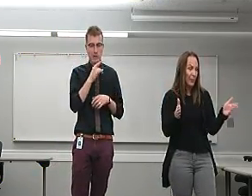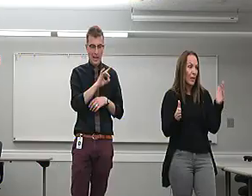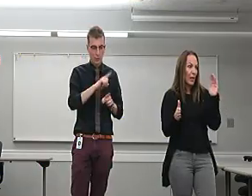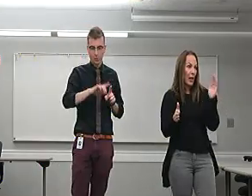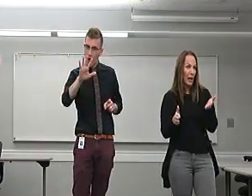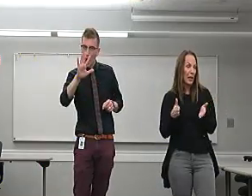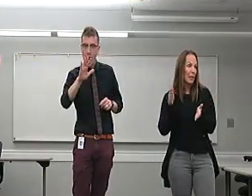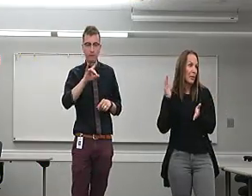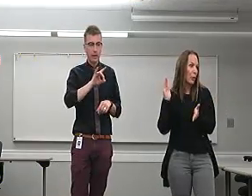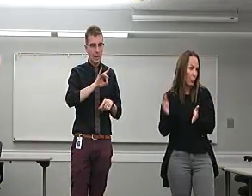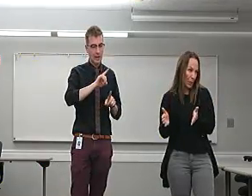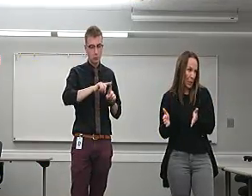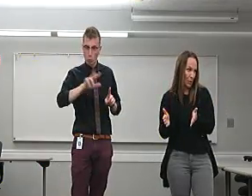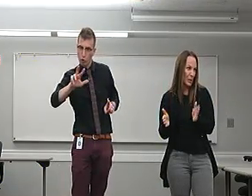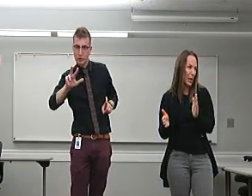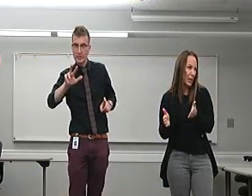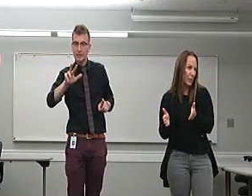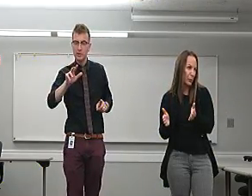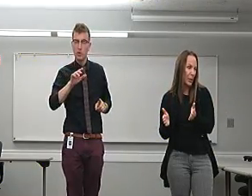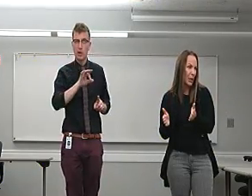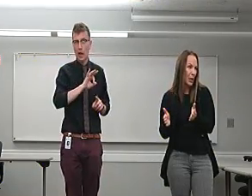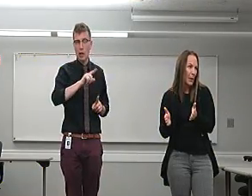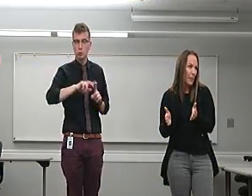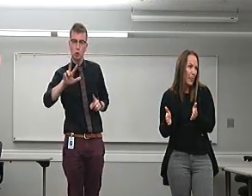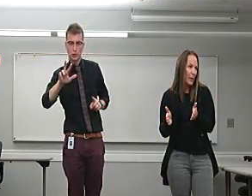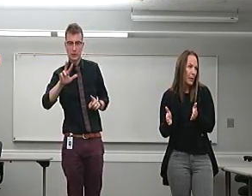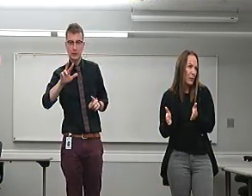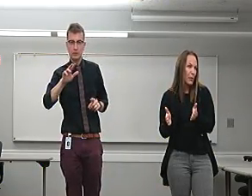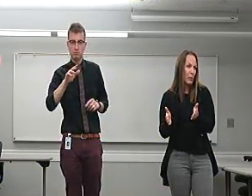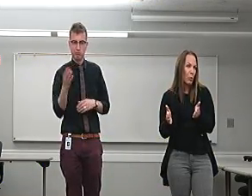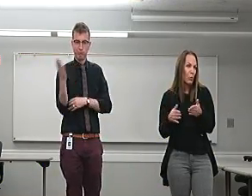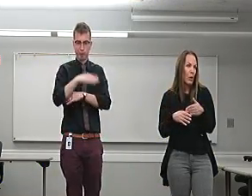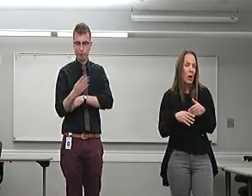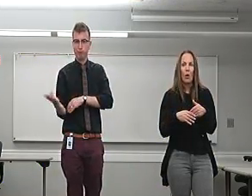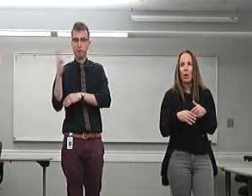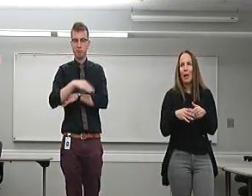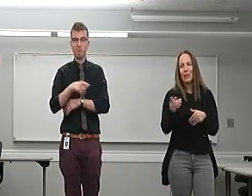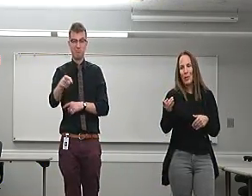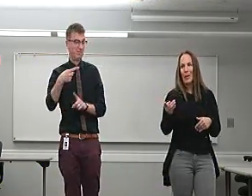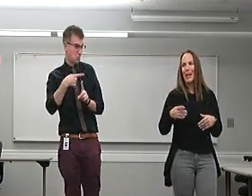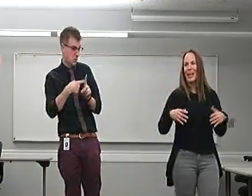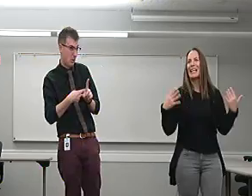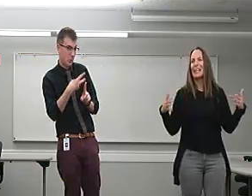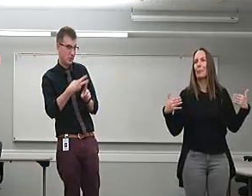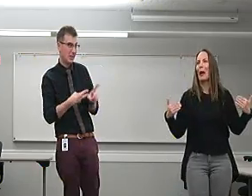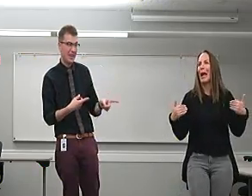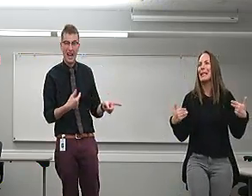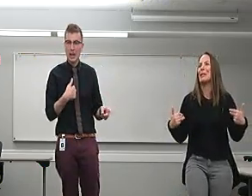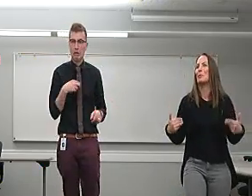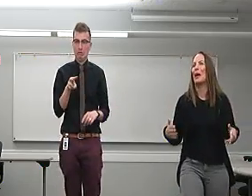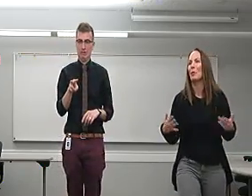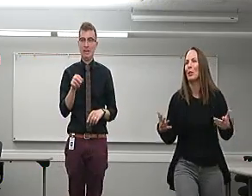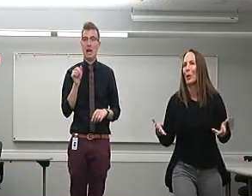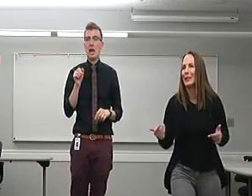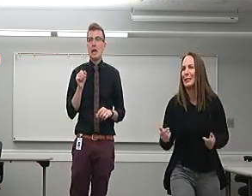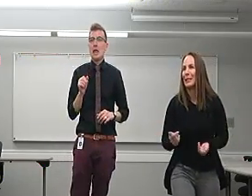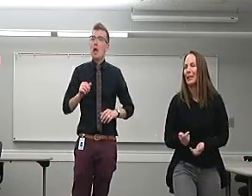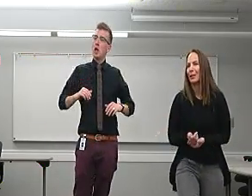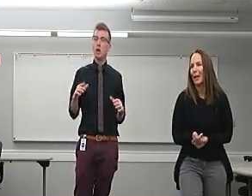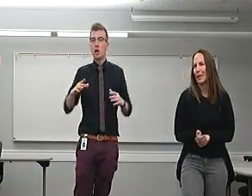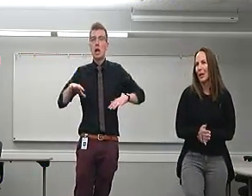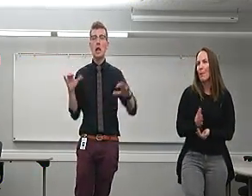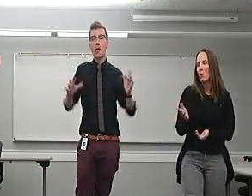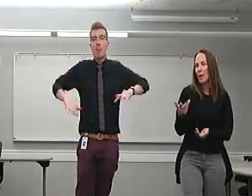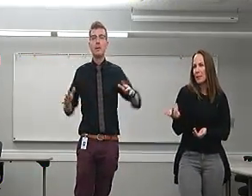to 3, or 9 a.m. to 3. A month or two? That's what I'm like, I need a break. What do you guys need? Yeah. Like a couple months?